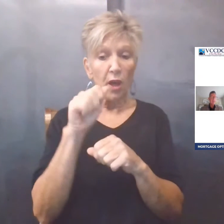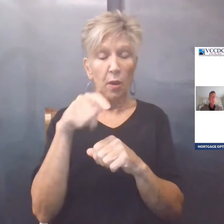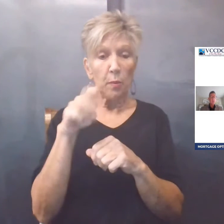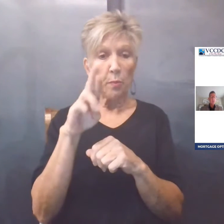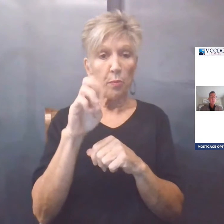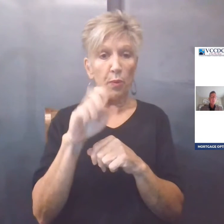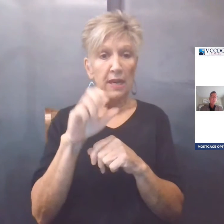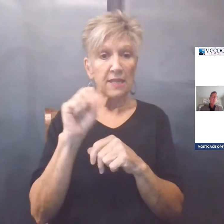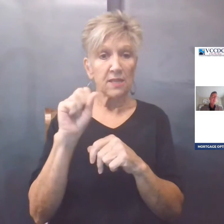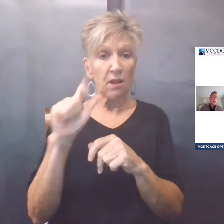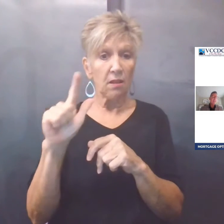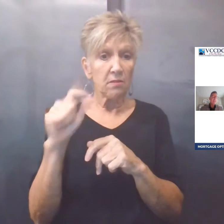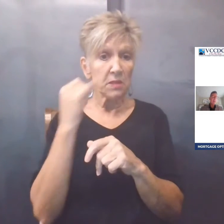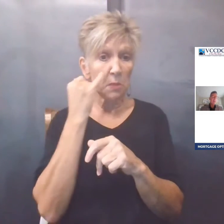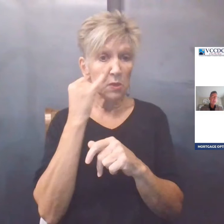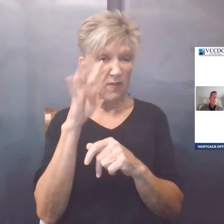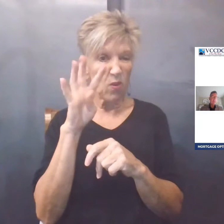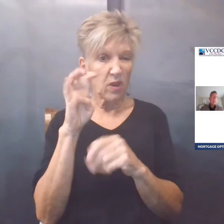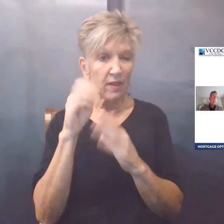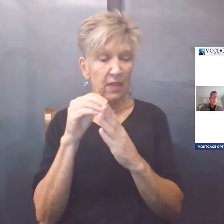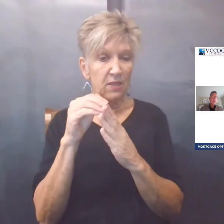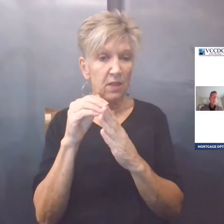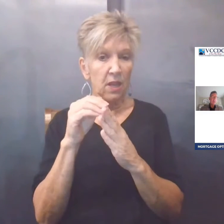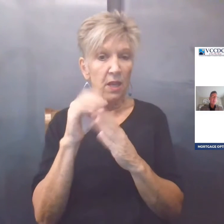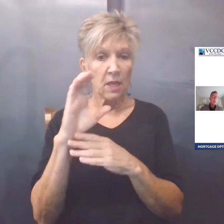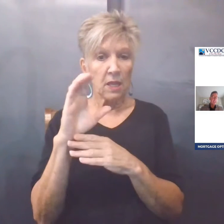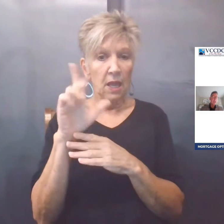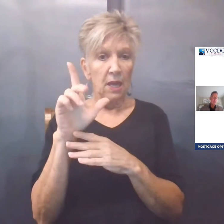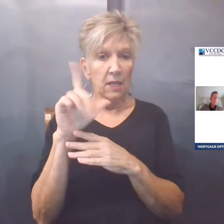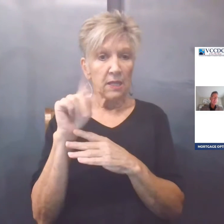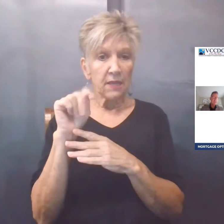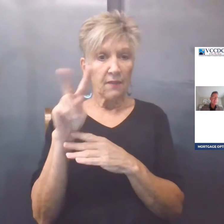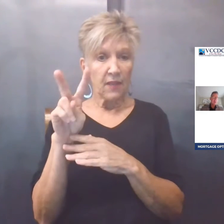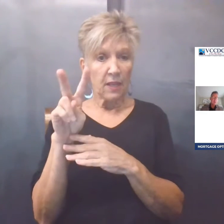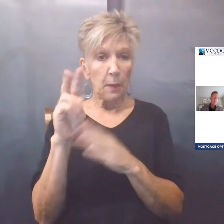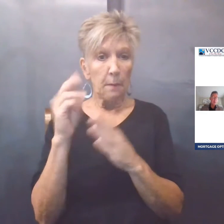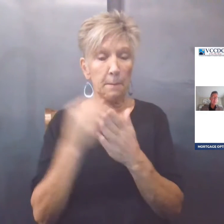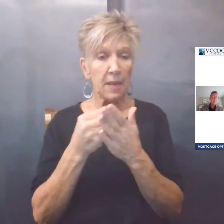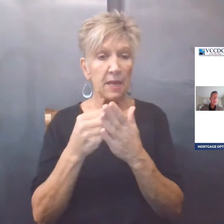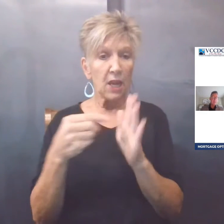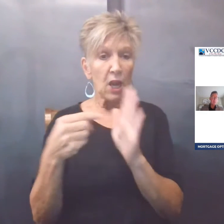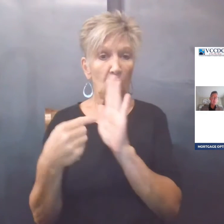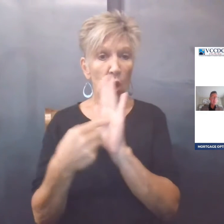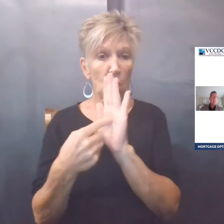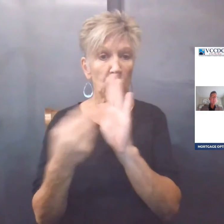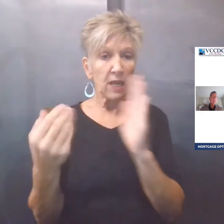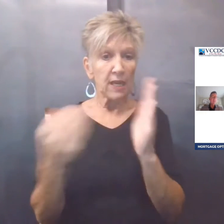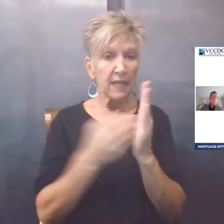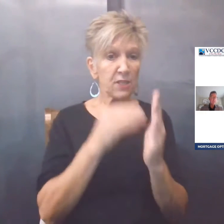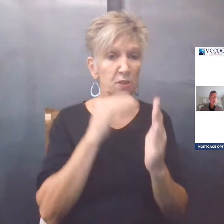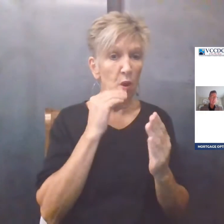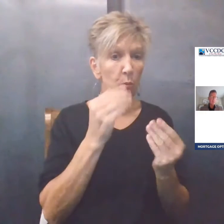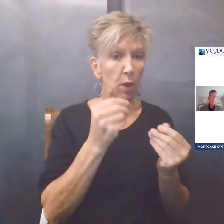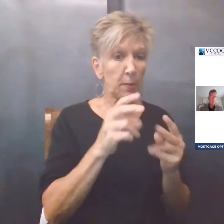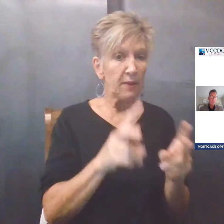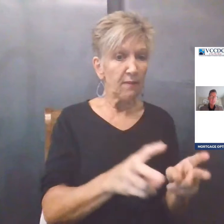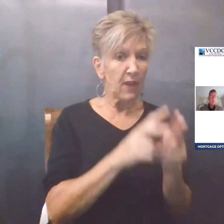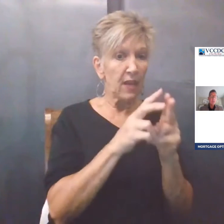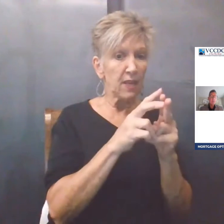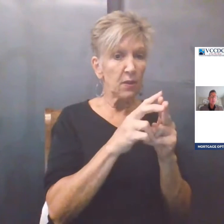$400,000. Your combined loan to value then, money owed against your home property value, would be